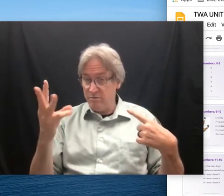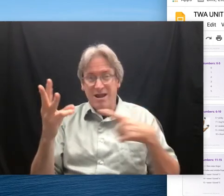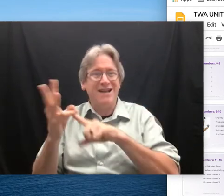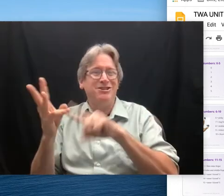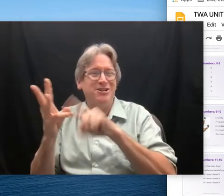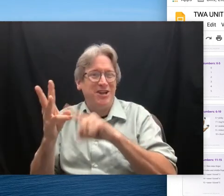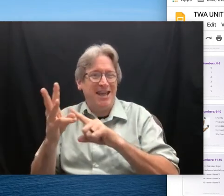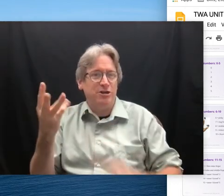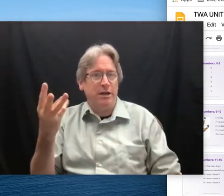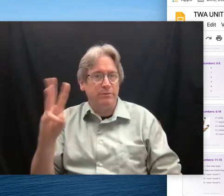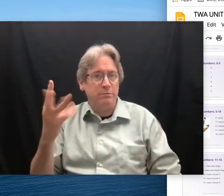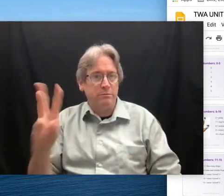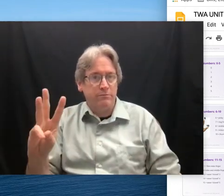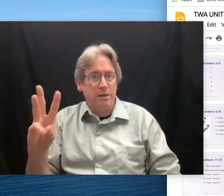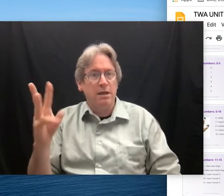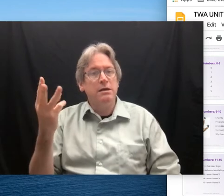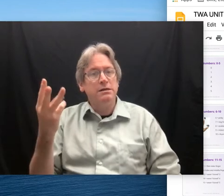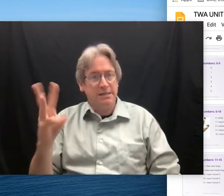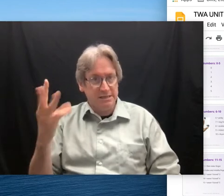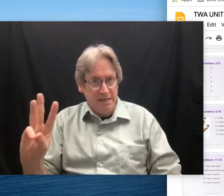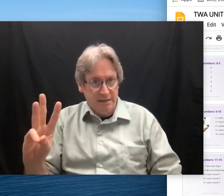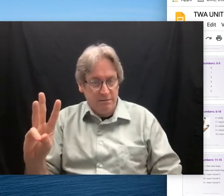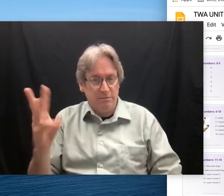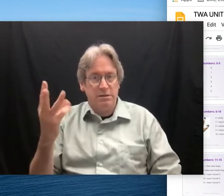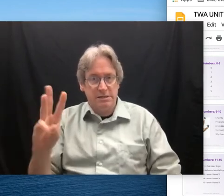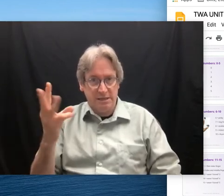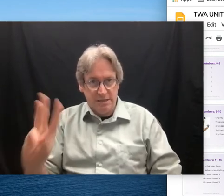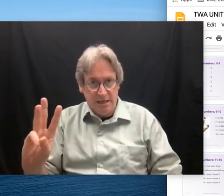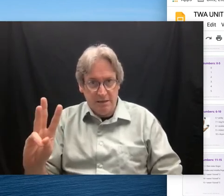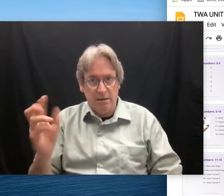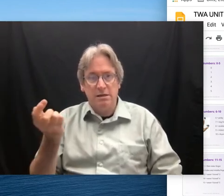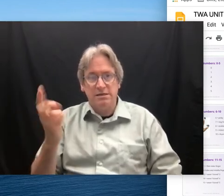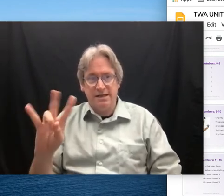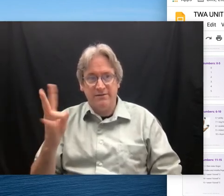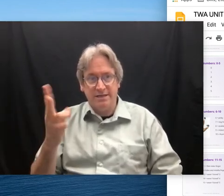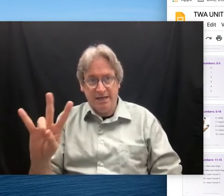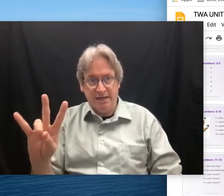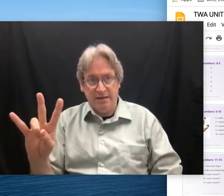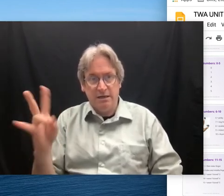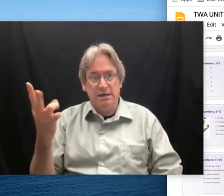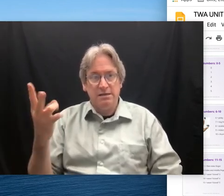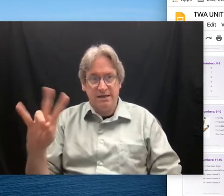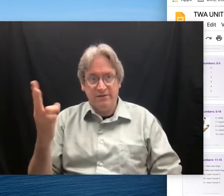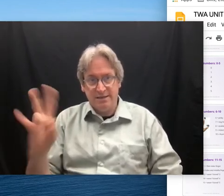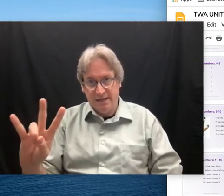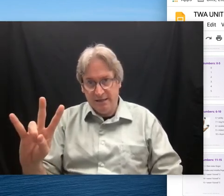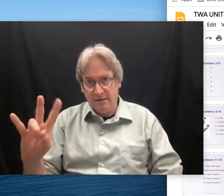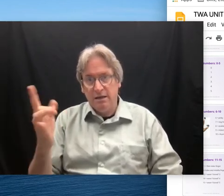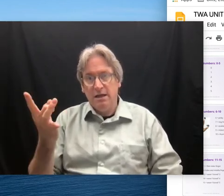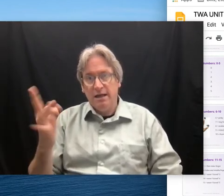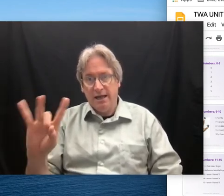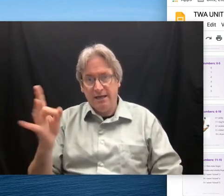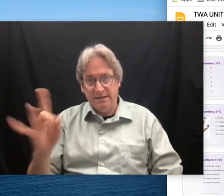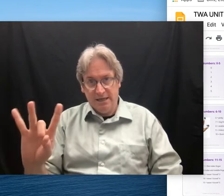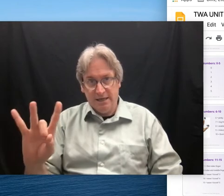keep not changing hand shape. 16, 16, 17,